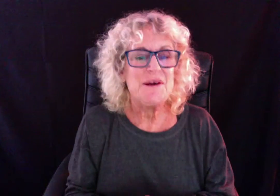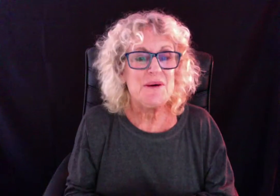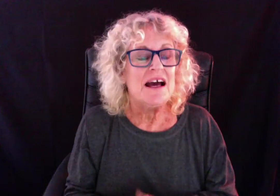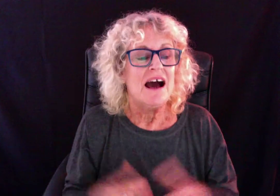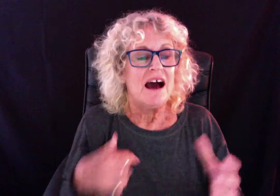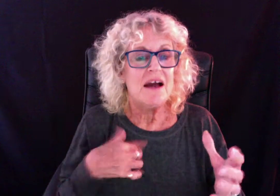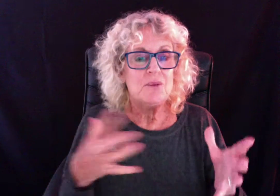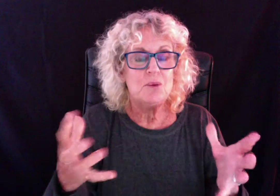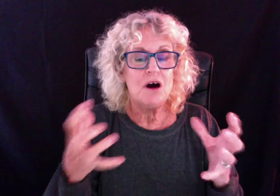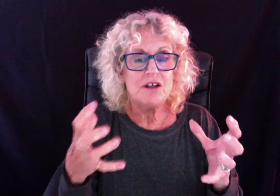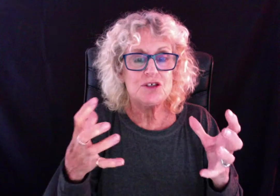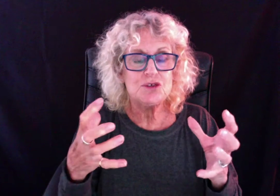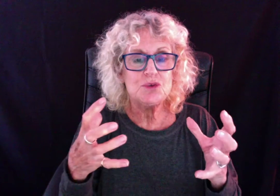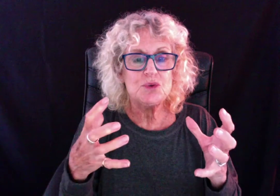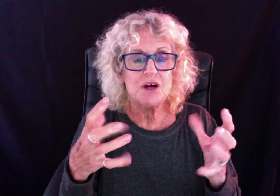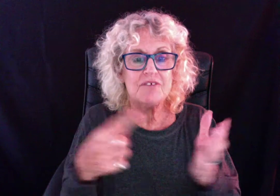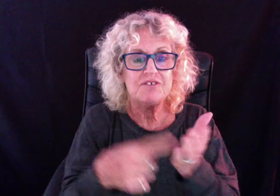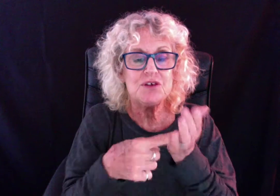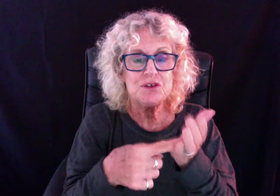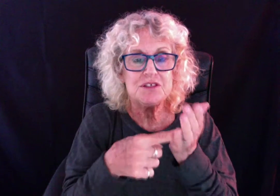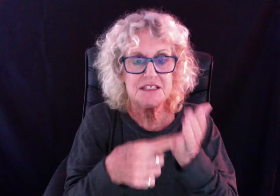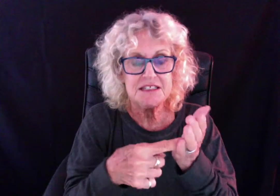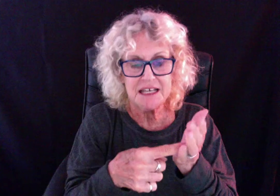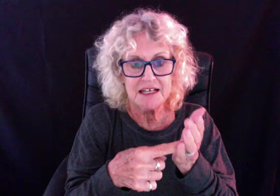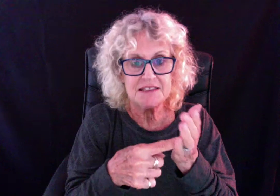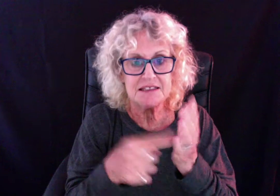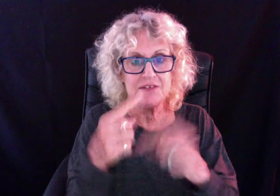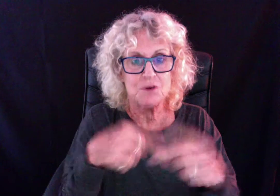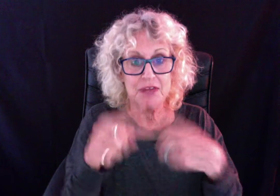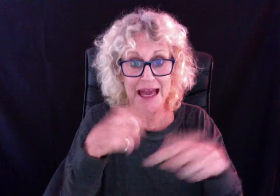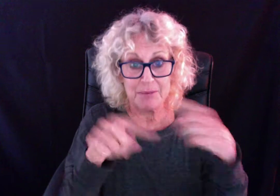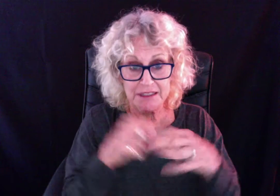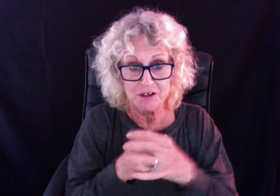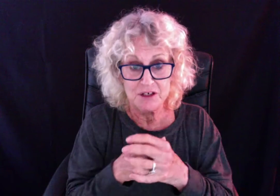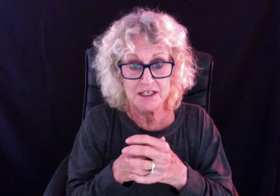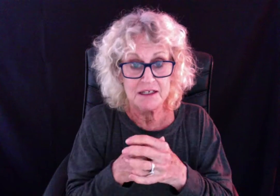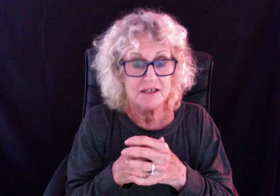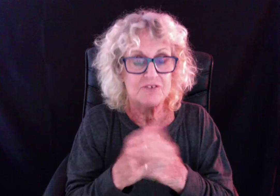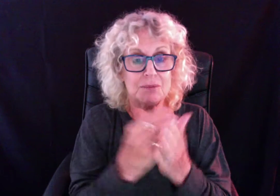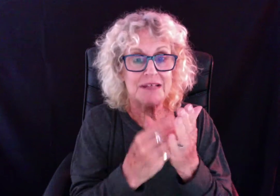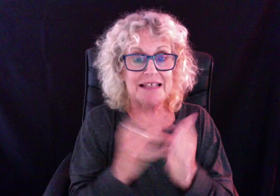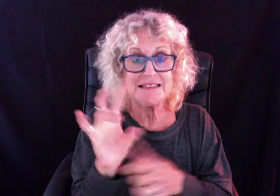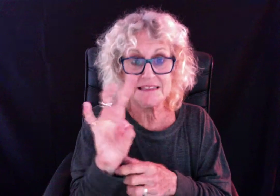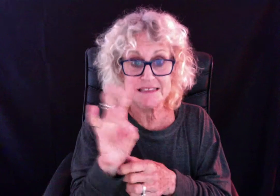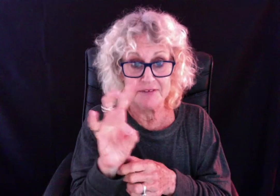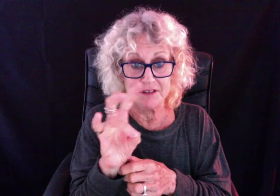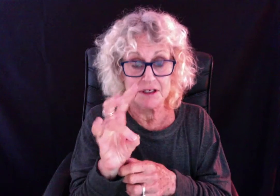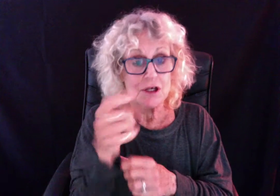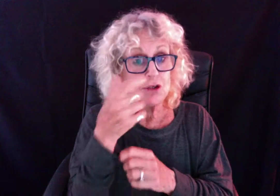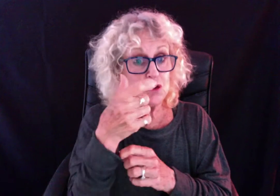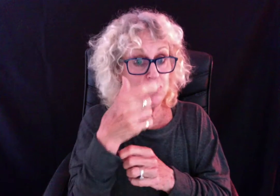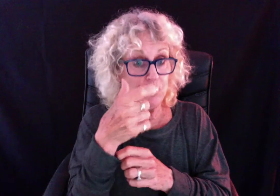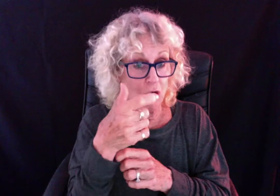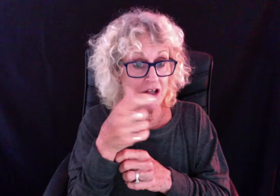Hello. I want to further discuss the vocabulary from lesson 7. You've